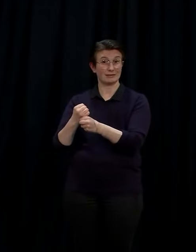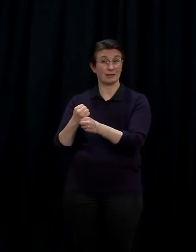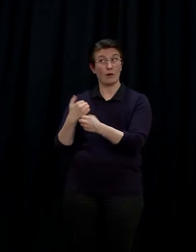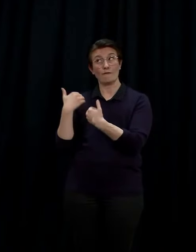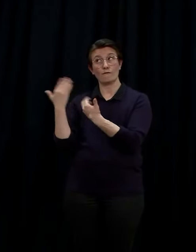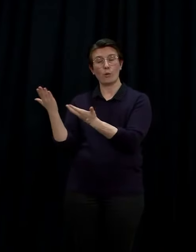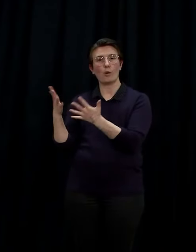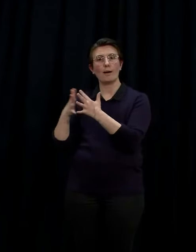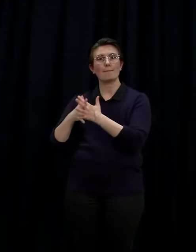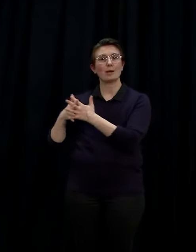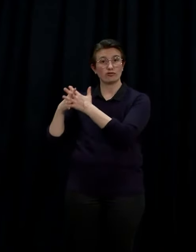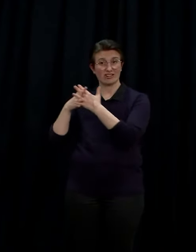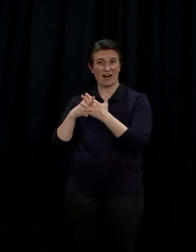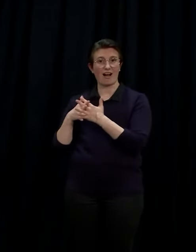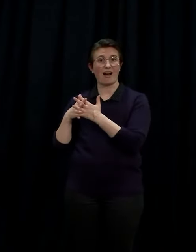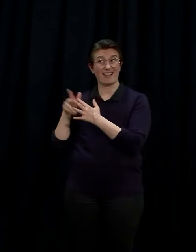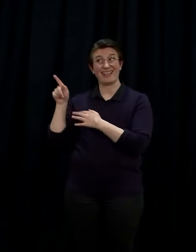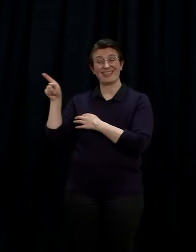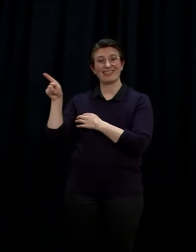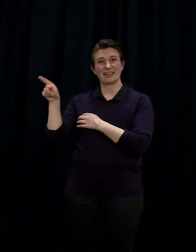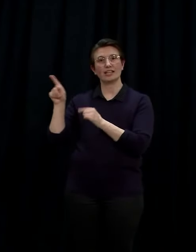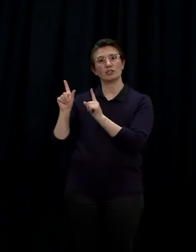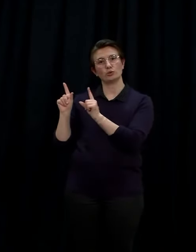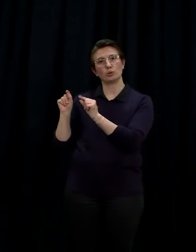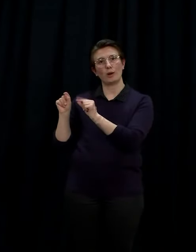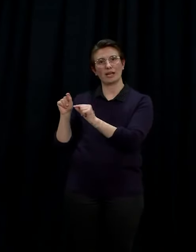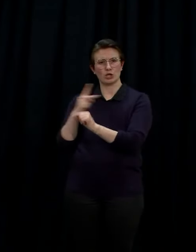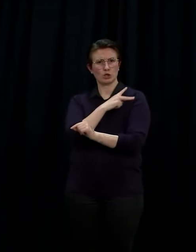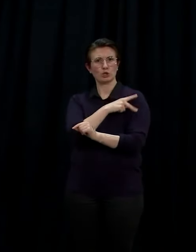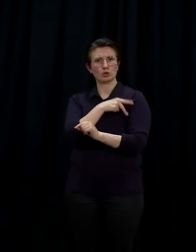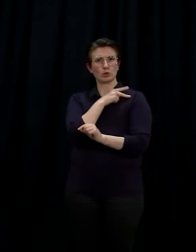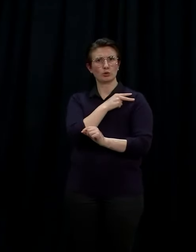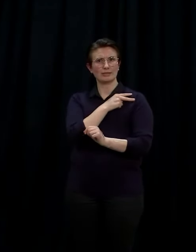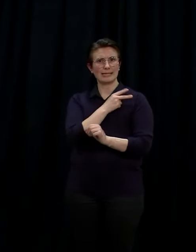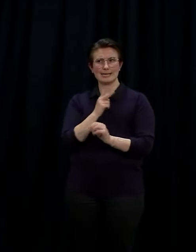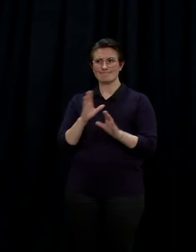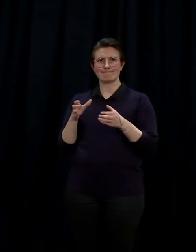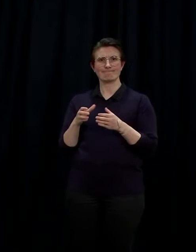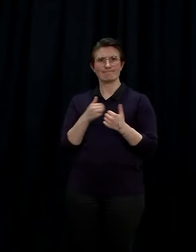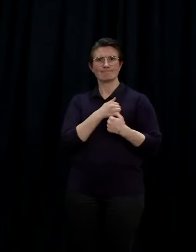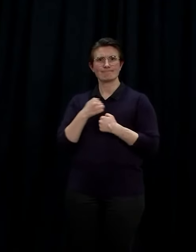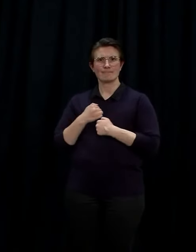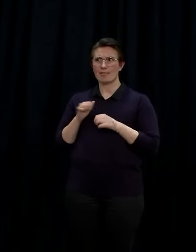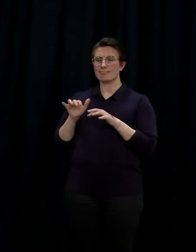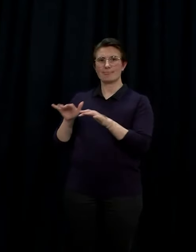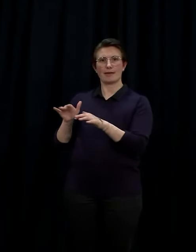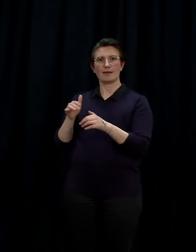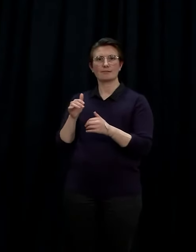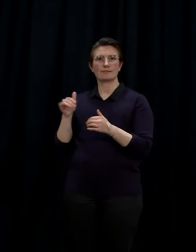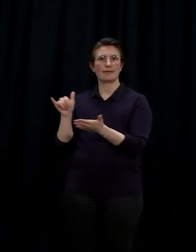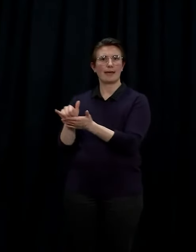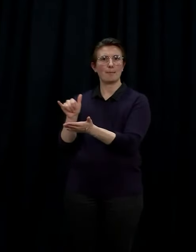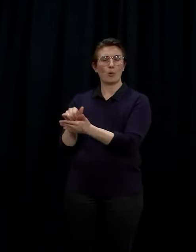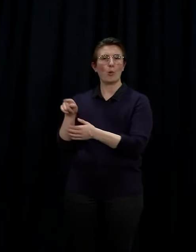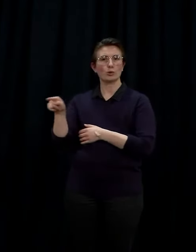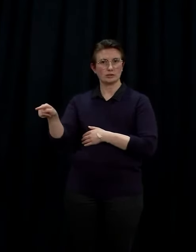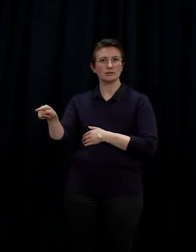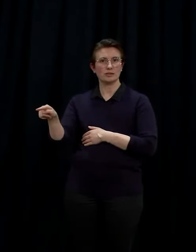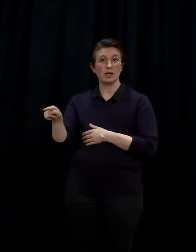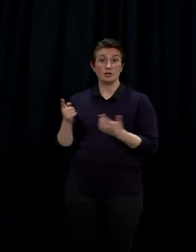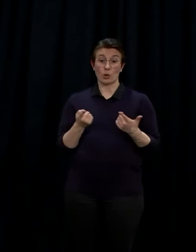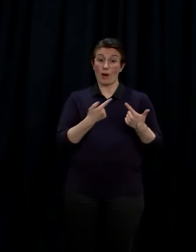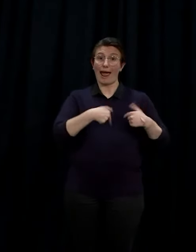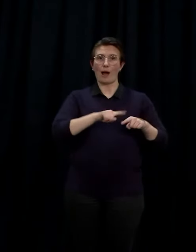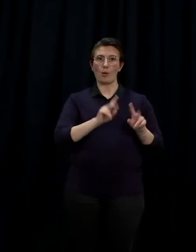providing the vast majority of the security in around the airport. So we have finished the deployment as